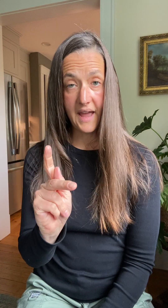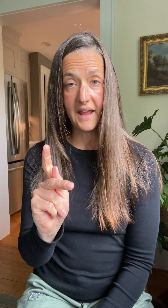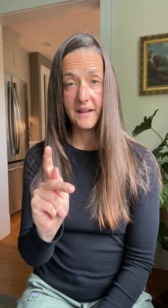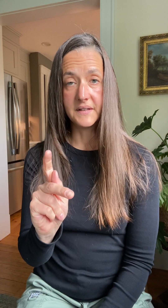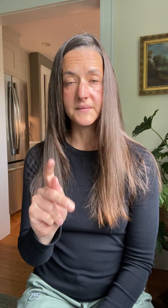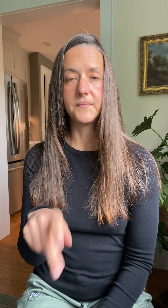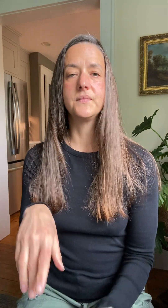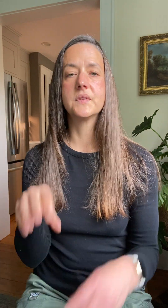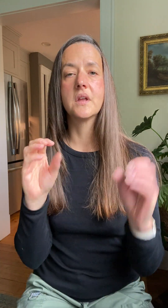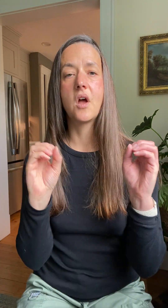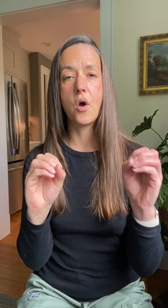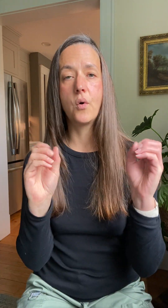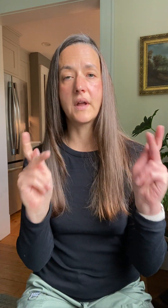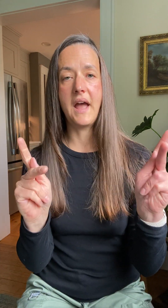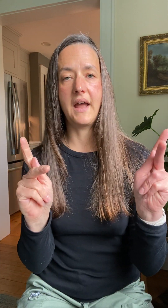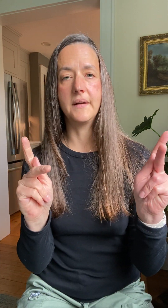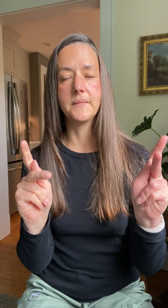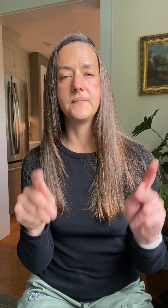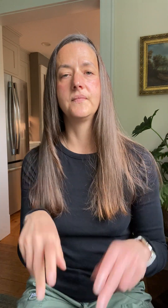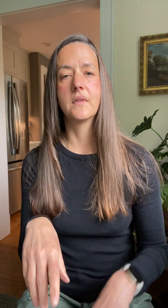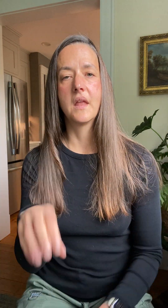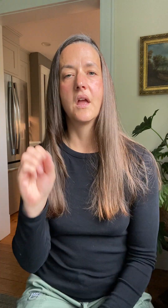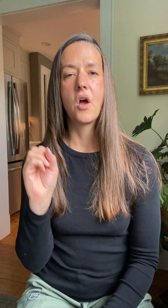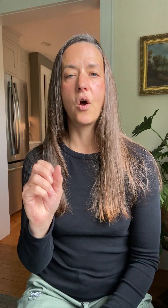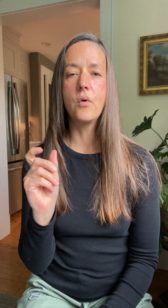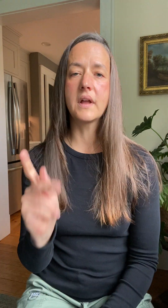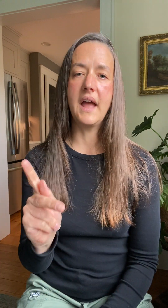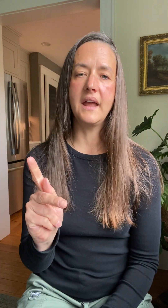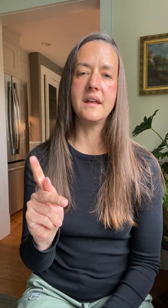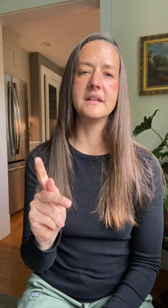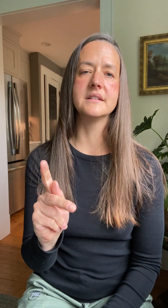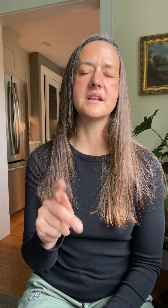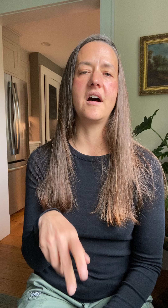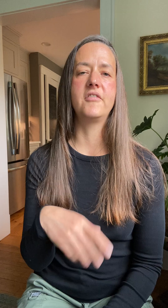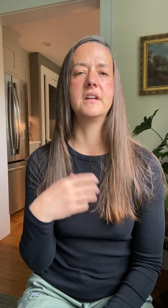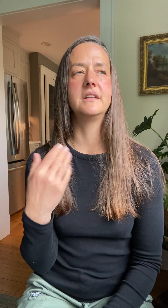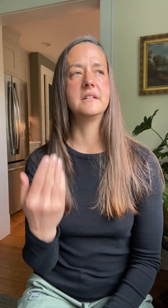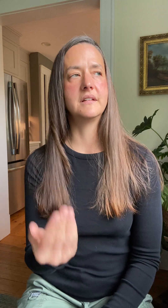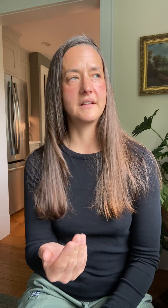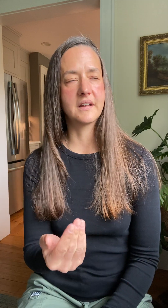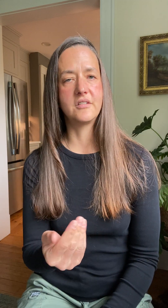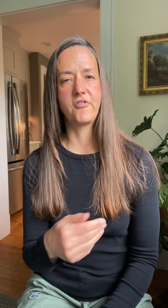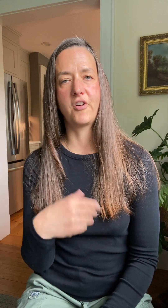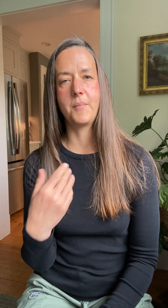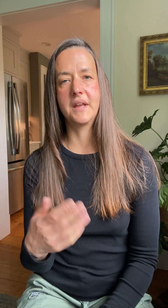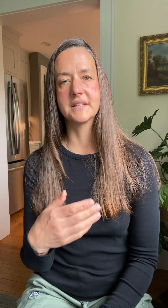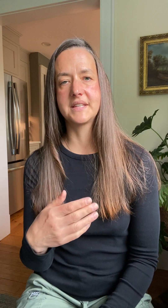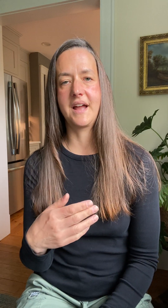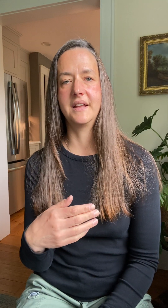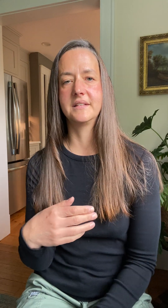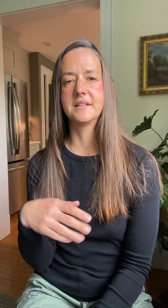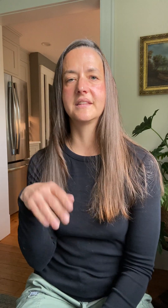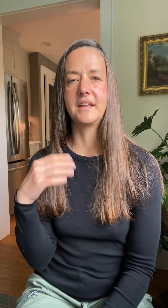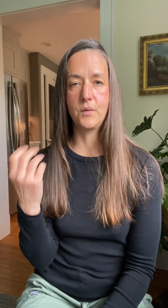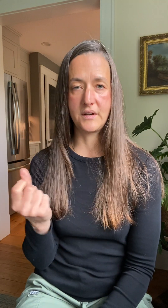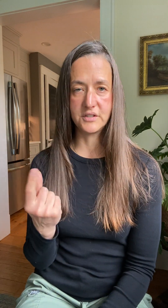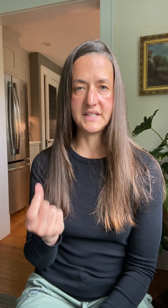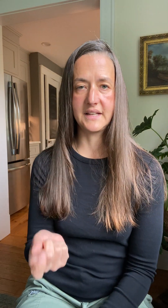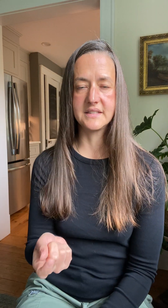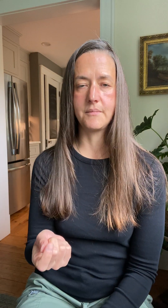Okay, okay. Okay is often a confirming sign that you understand something.